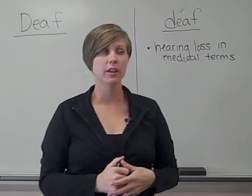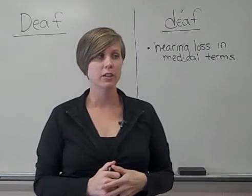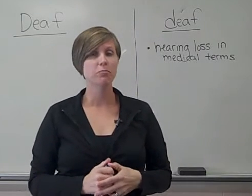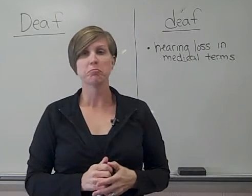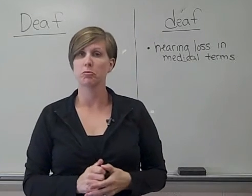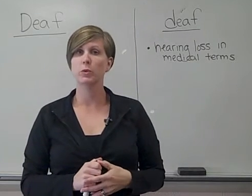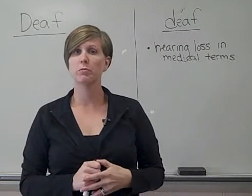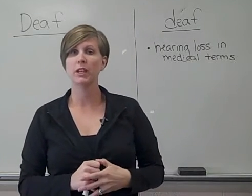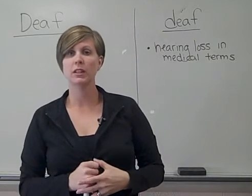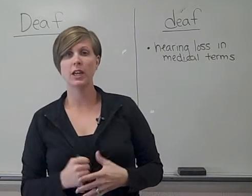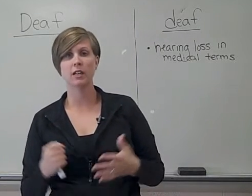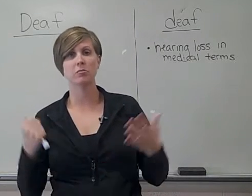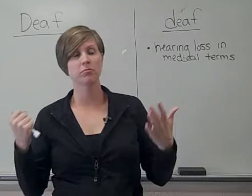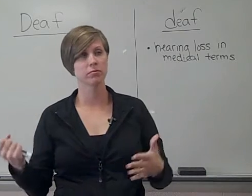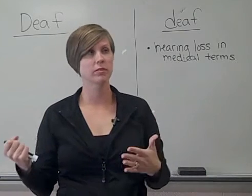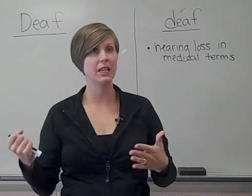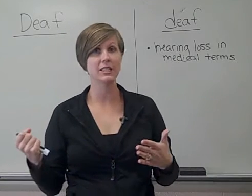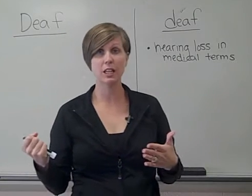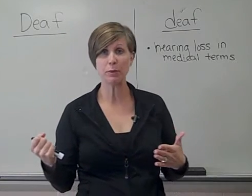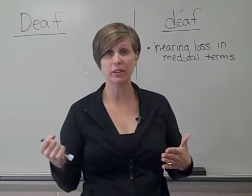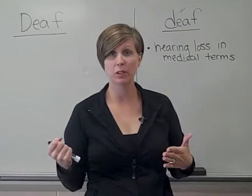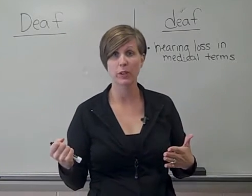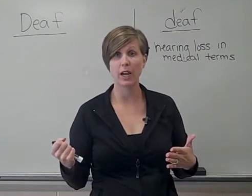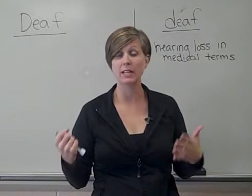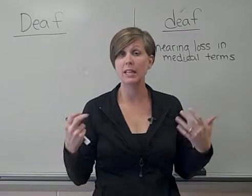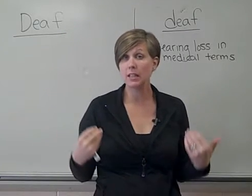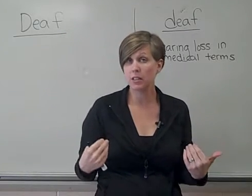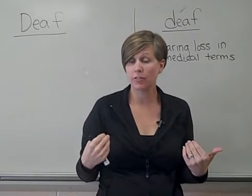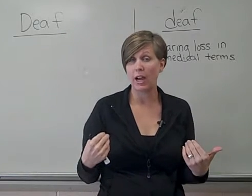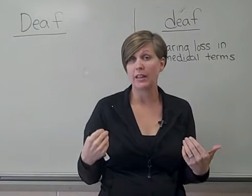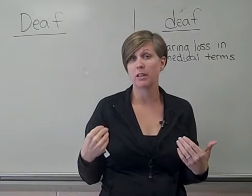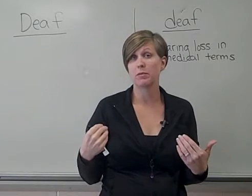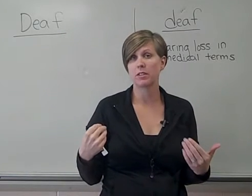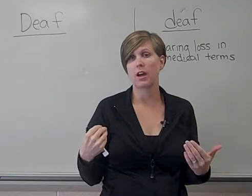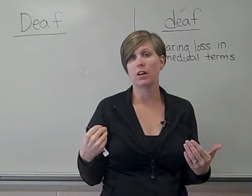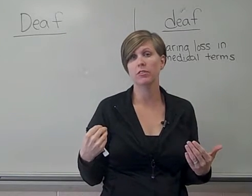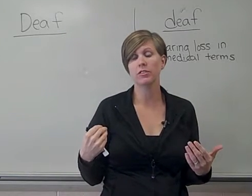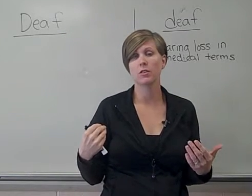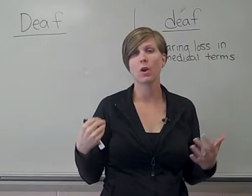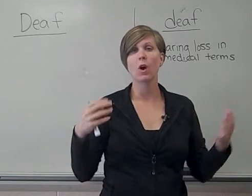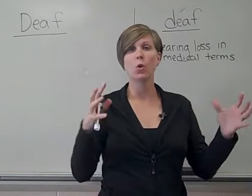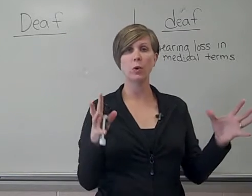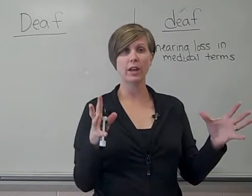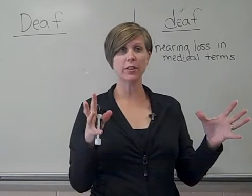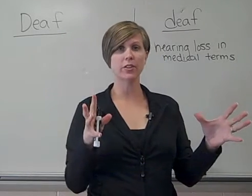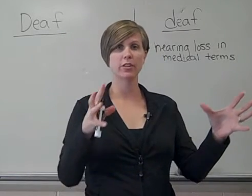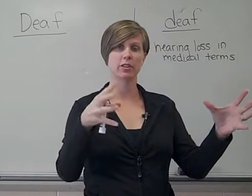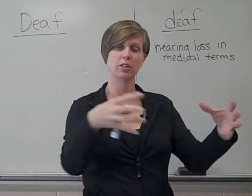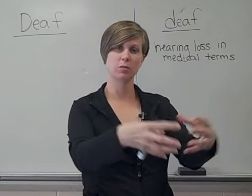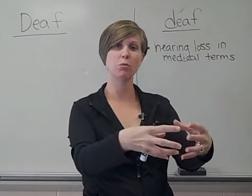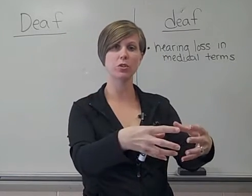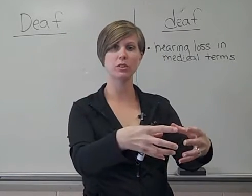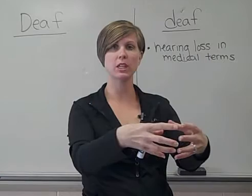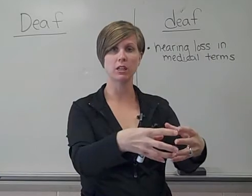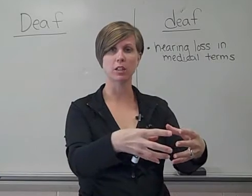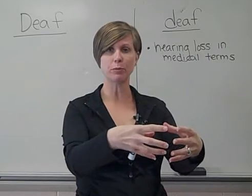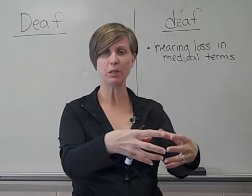it would mean that they typically would identify themselves with mostly hearing